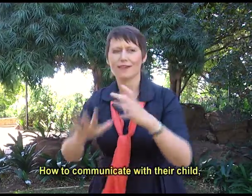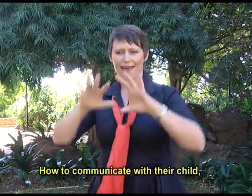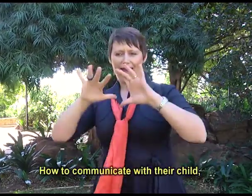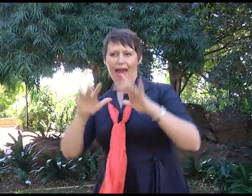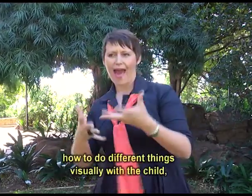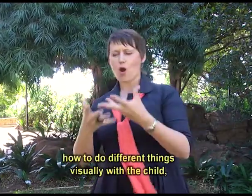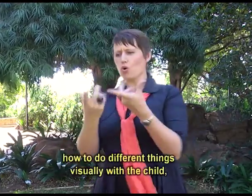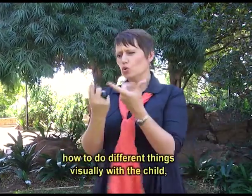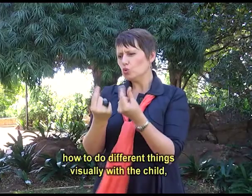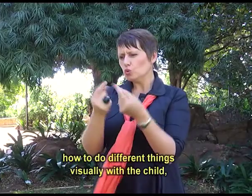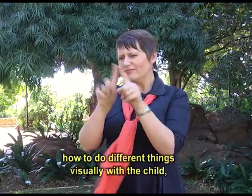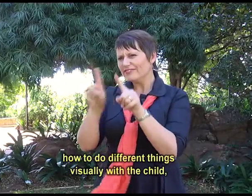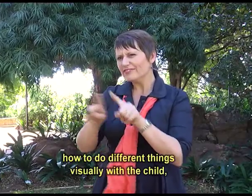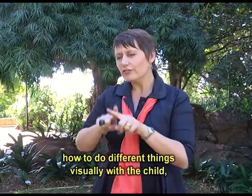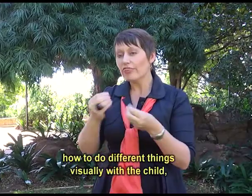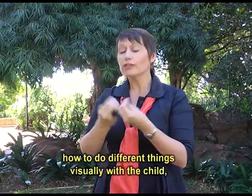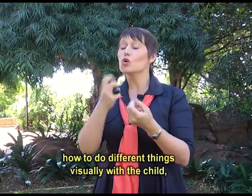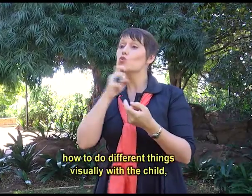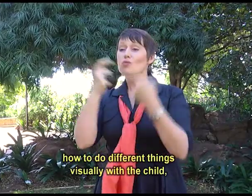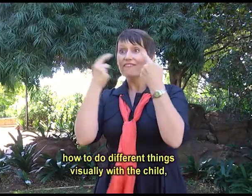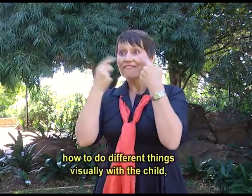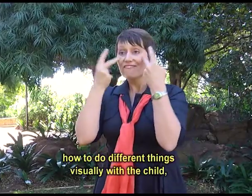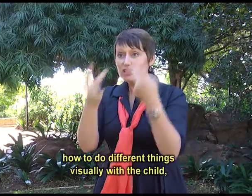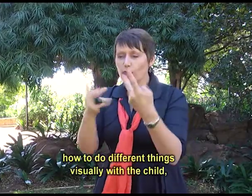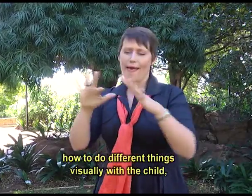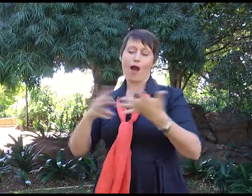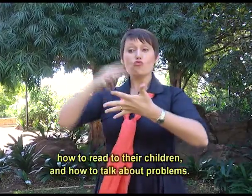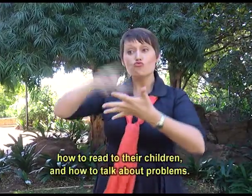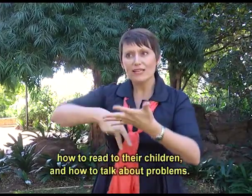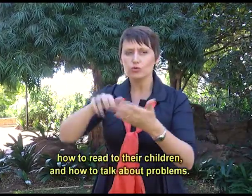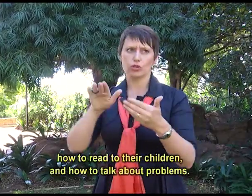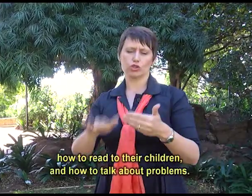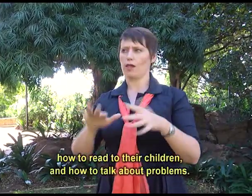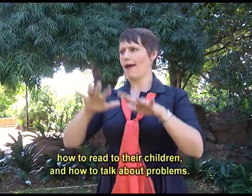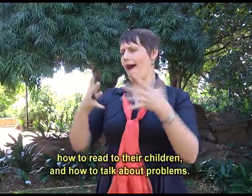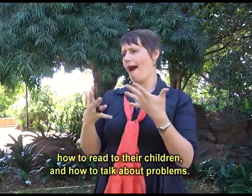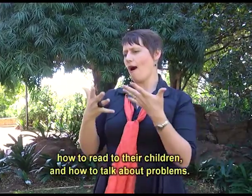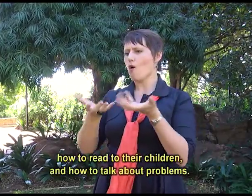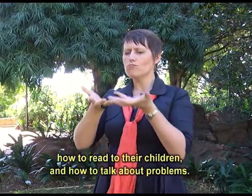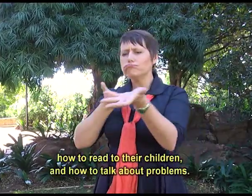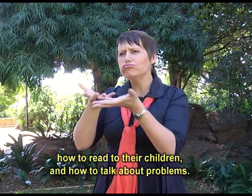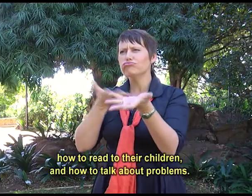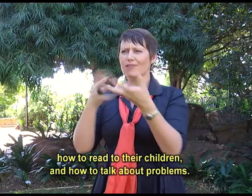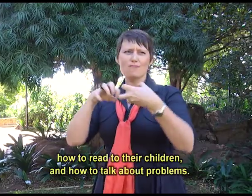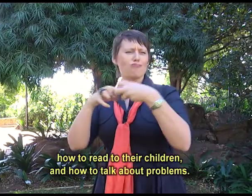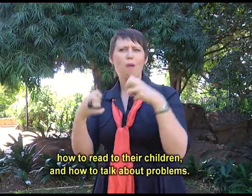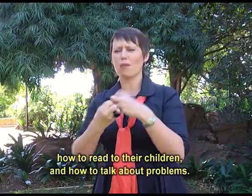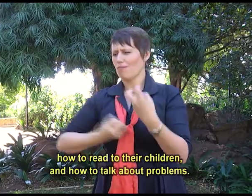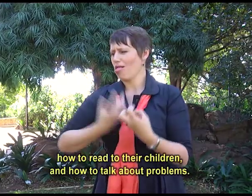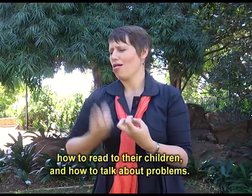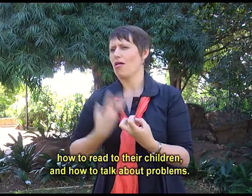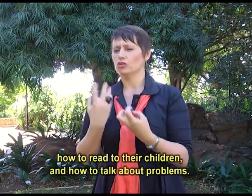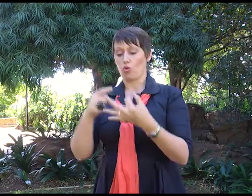How to communicate with their child, how to do different things visually with their child, how to read to their children, and how to talk about